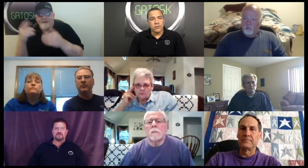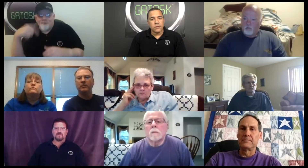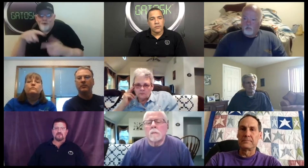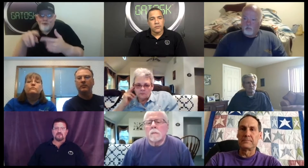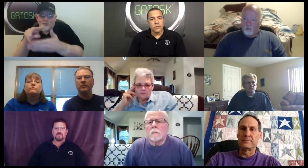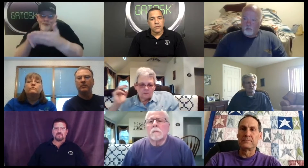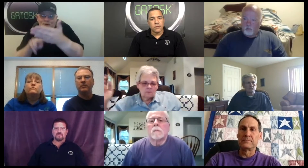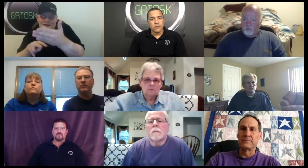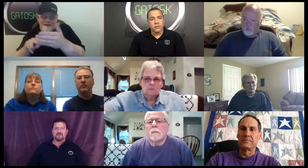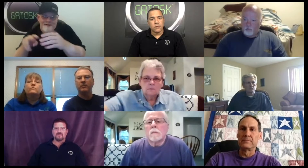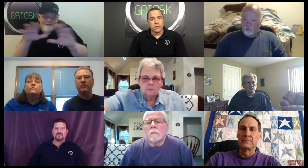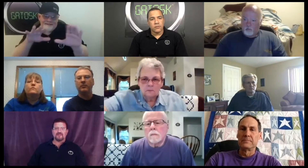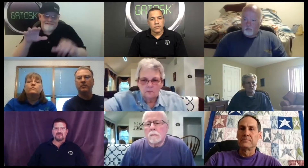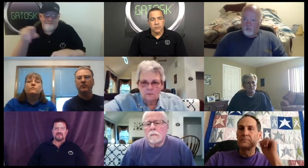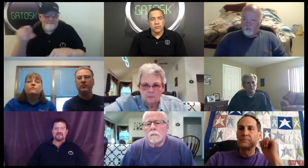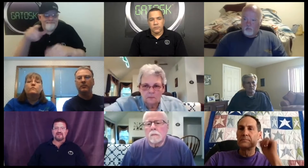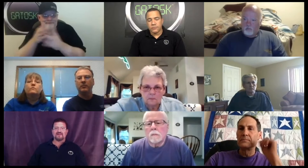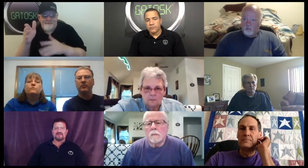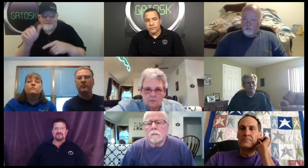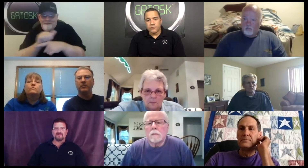the fonts, or changing the fonts so that make it easier to read